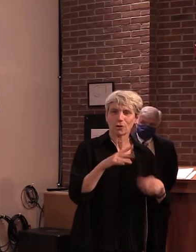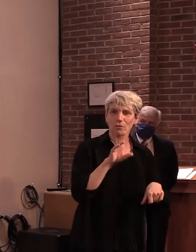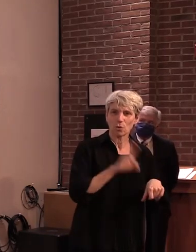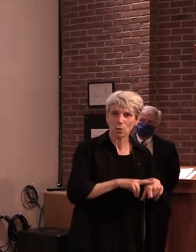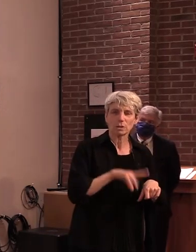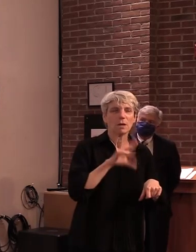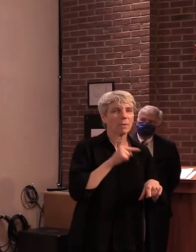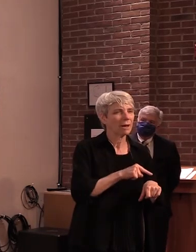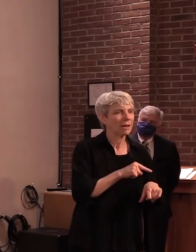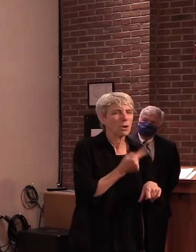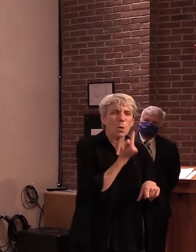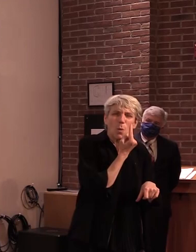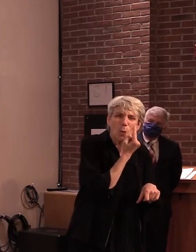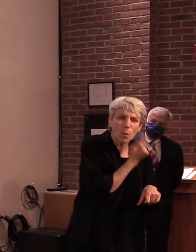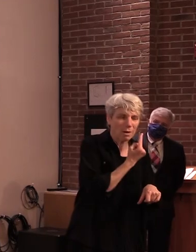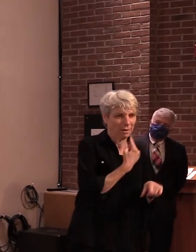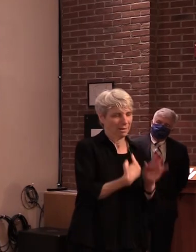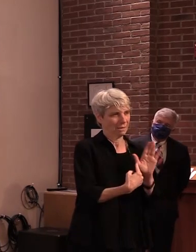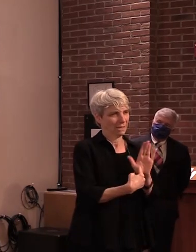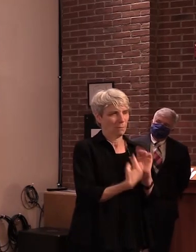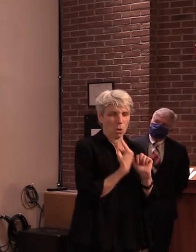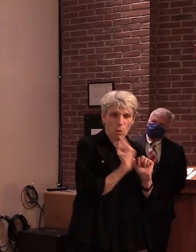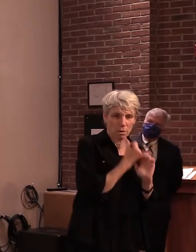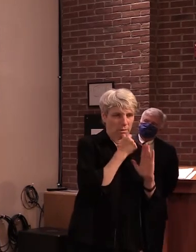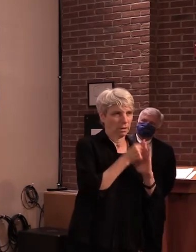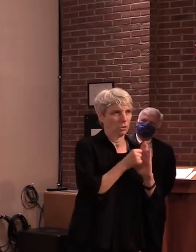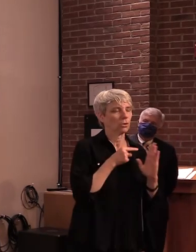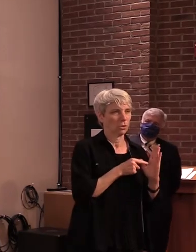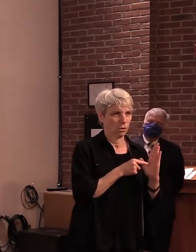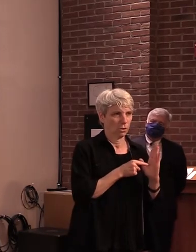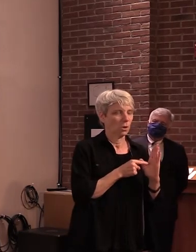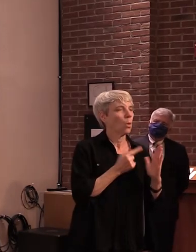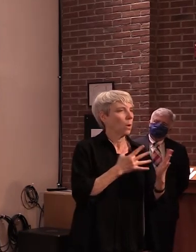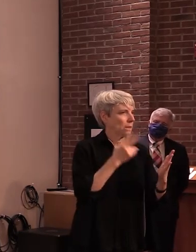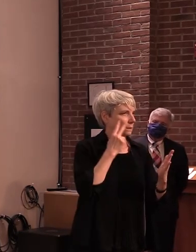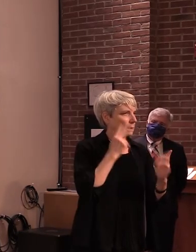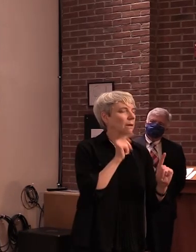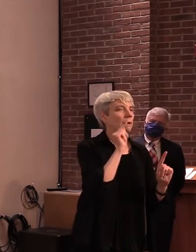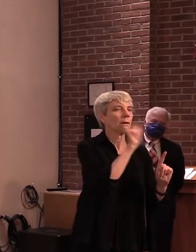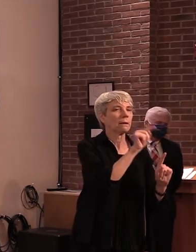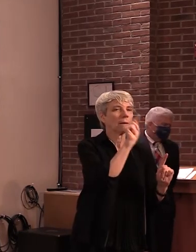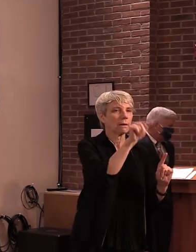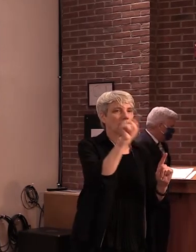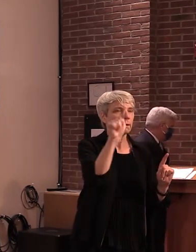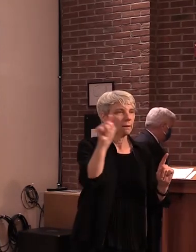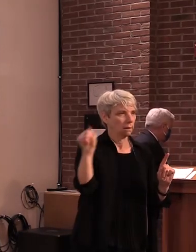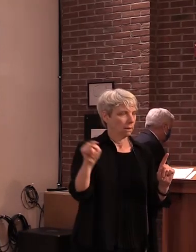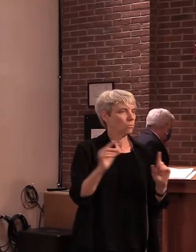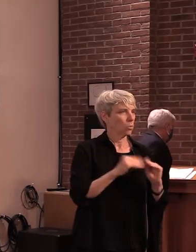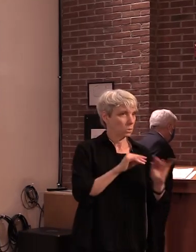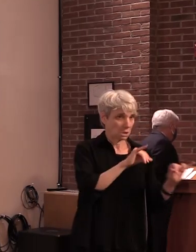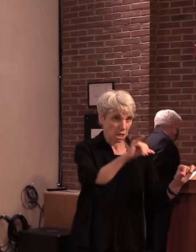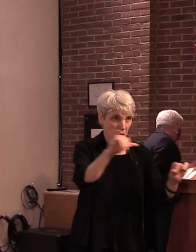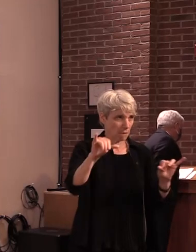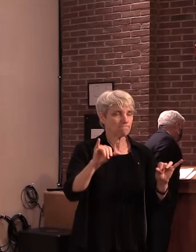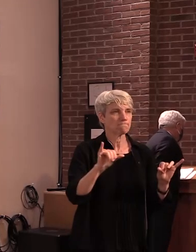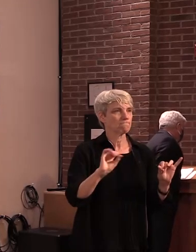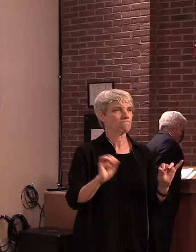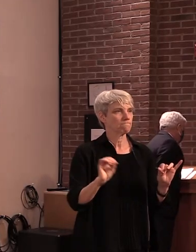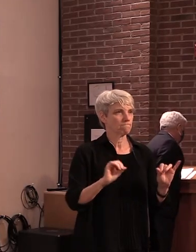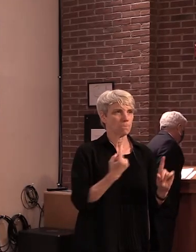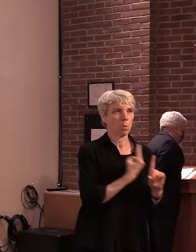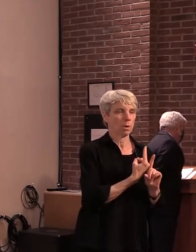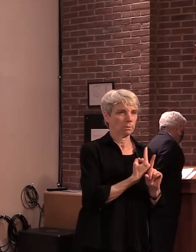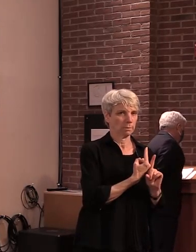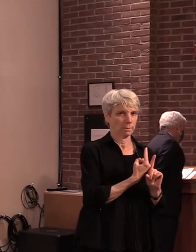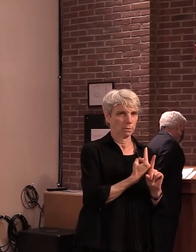it's a very early finding. More needs to be sought after. And I would still say, and we've emphasized this up